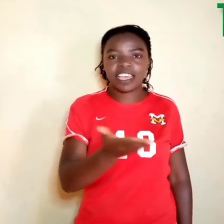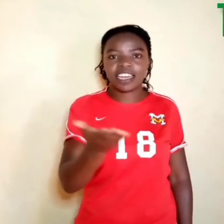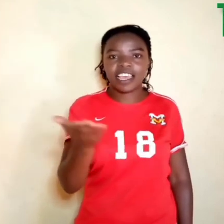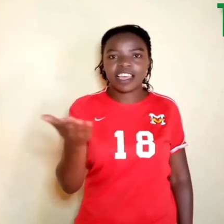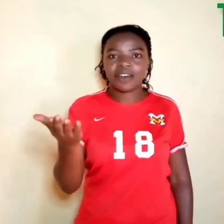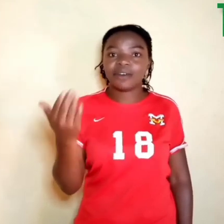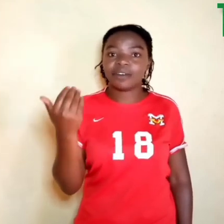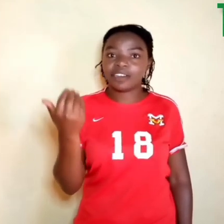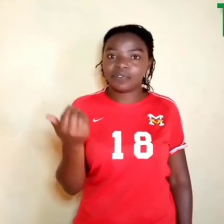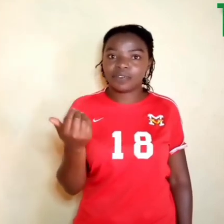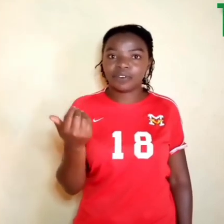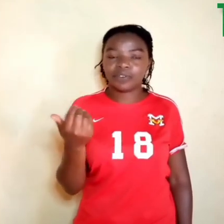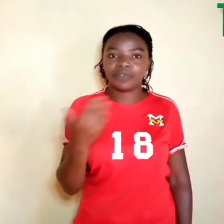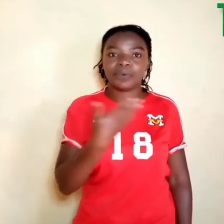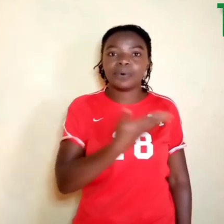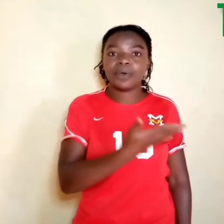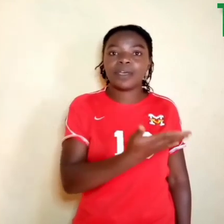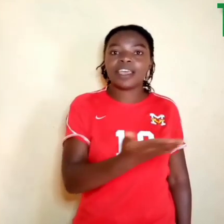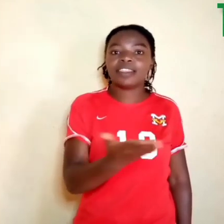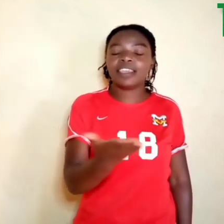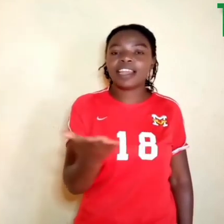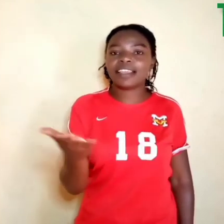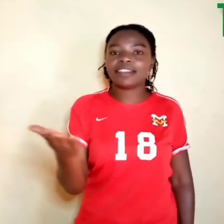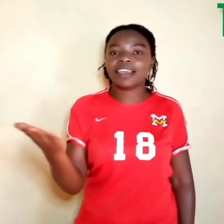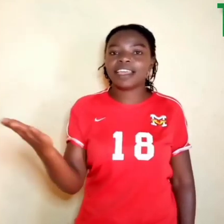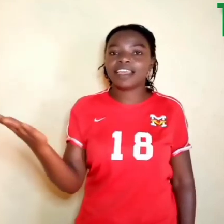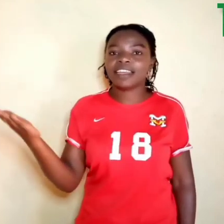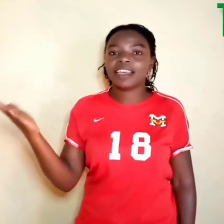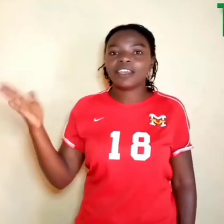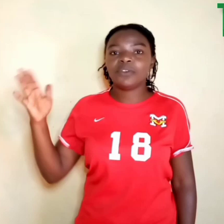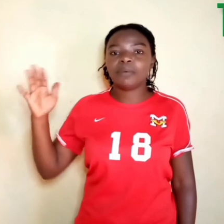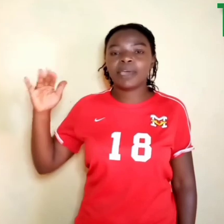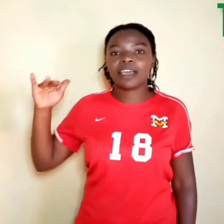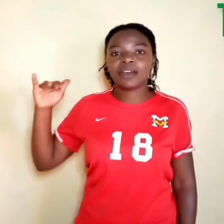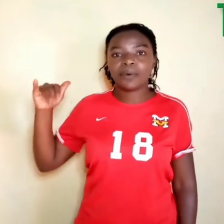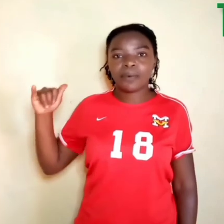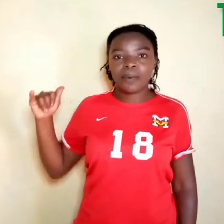signer or in front of you. Then at the end you make Y.